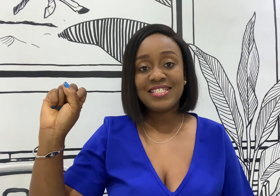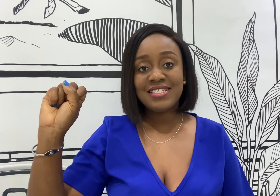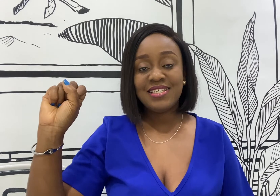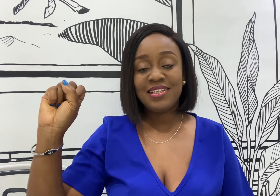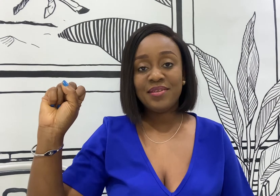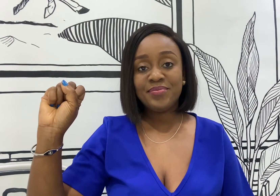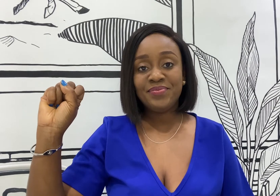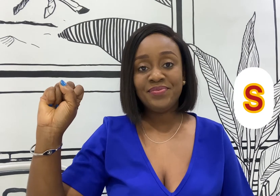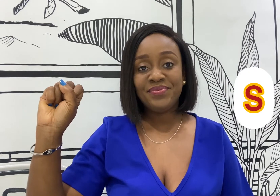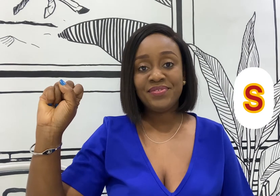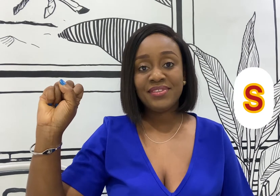S,